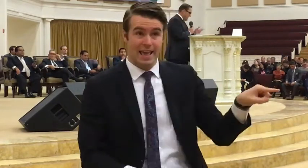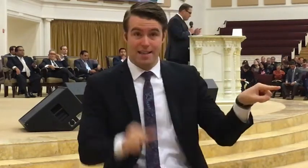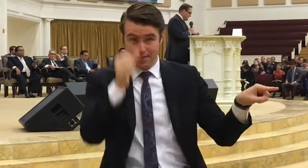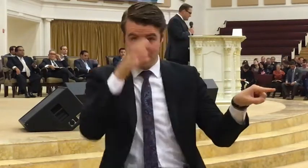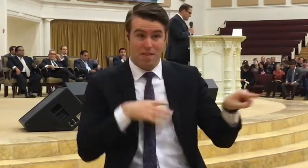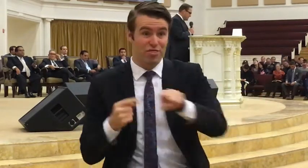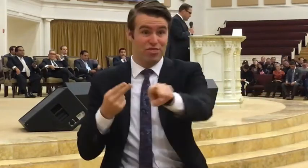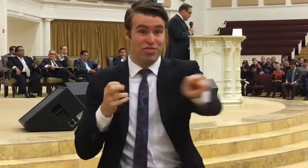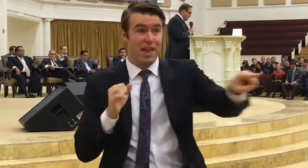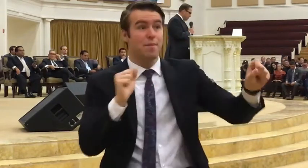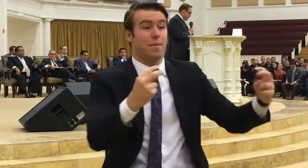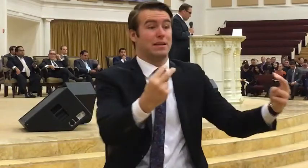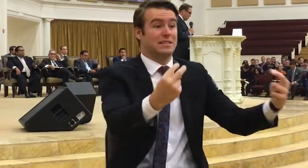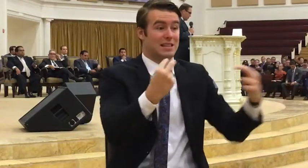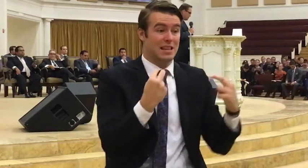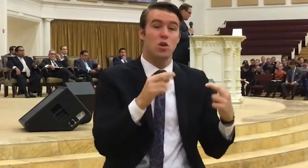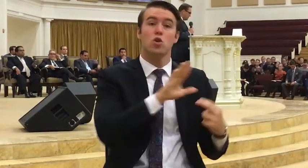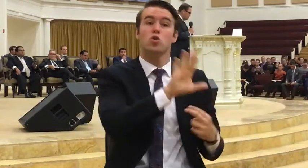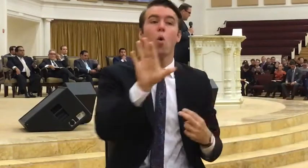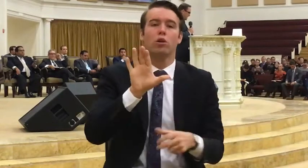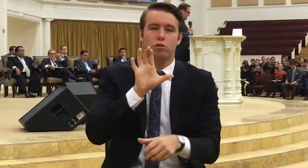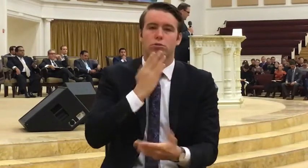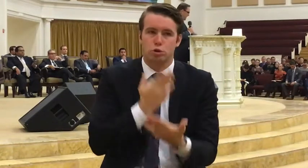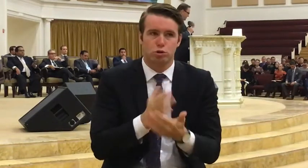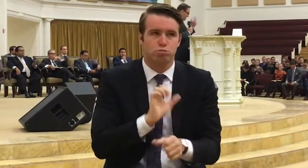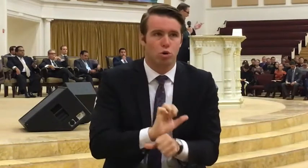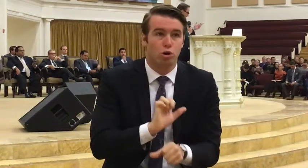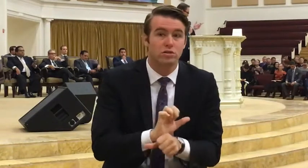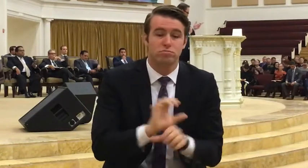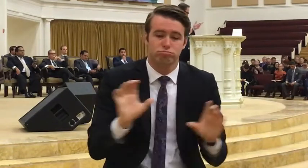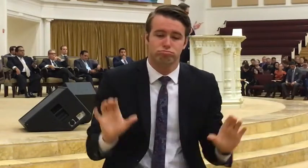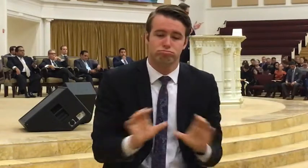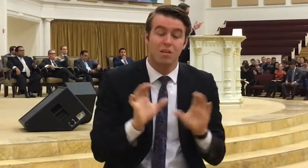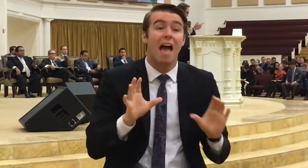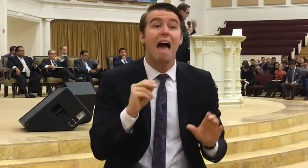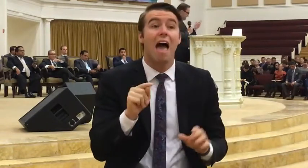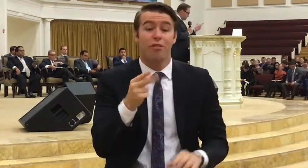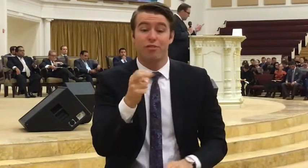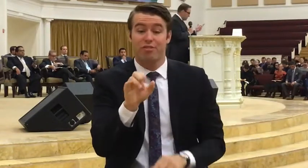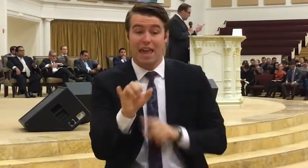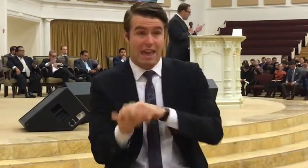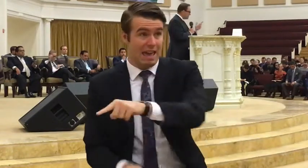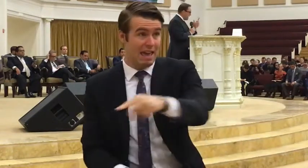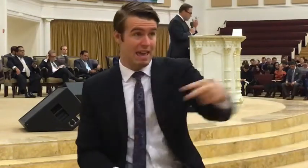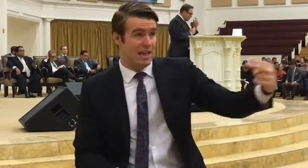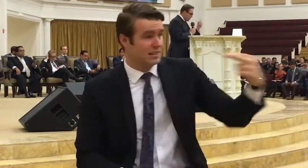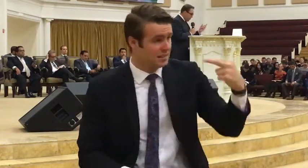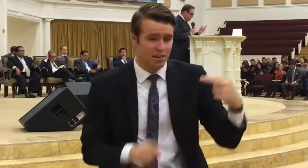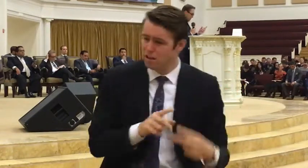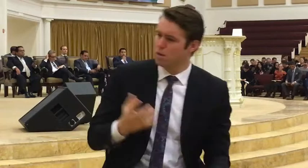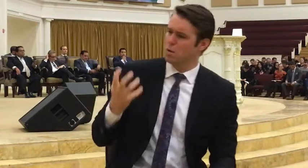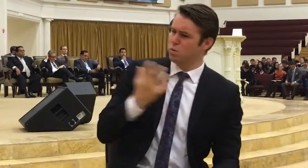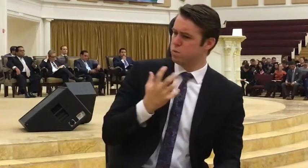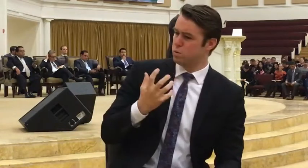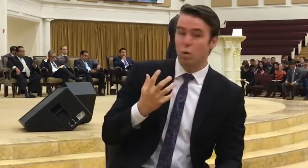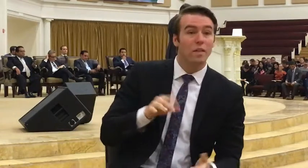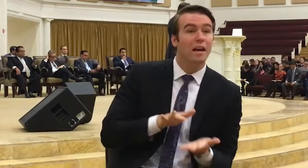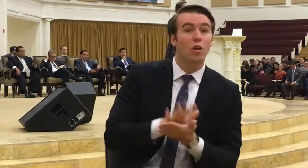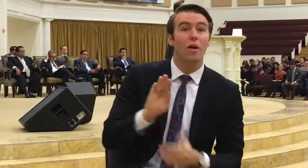"that they may see your good works, and they," when they see your good works, "they will